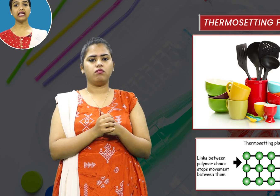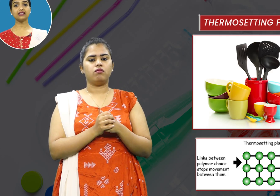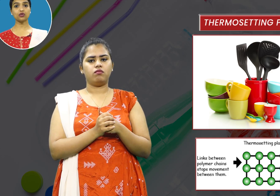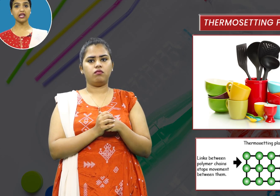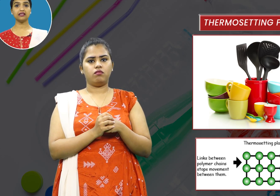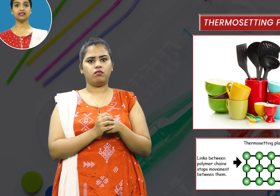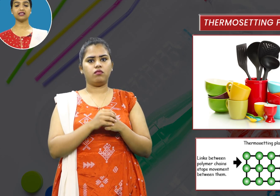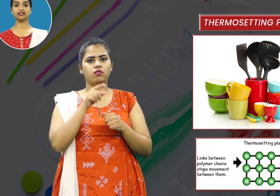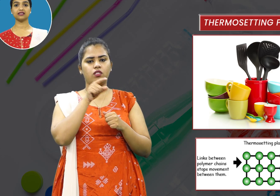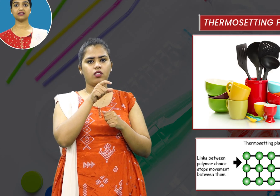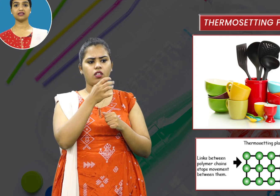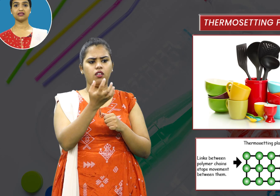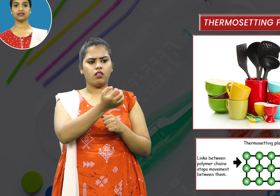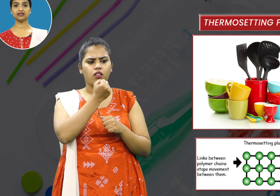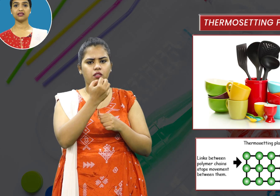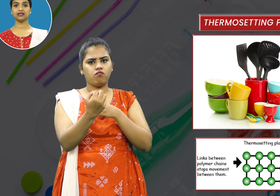which gain strength